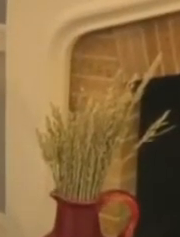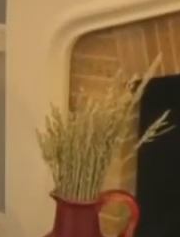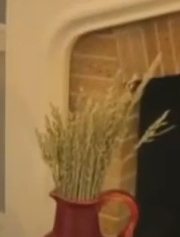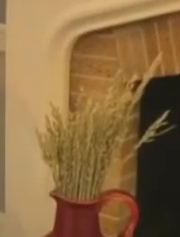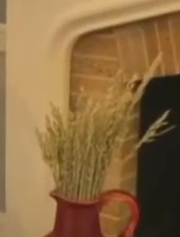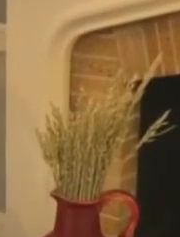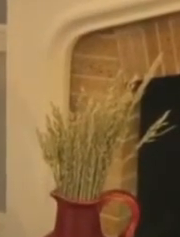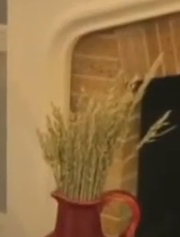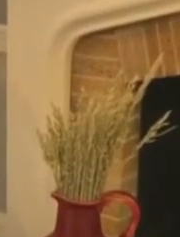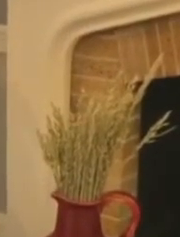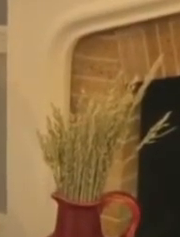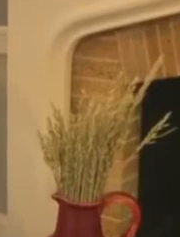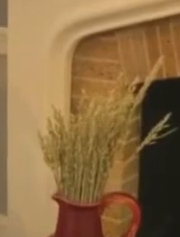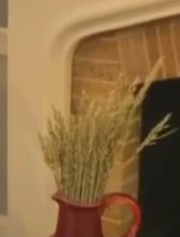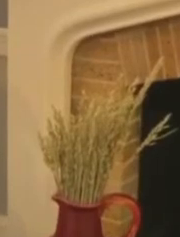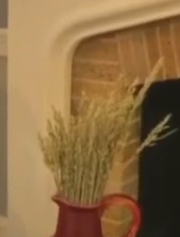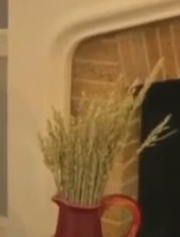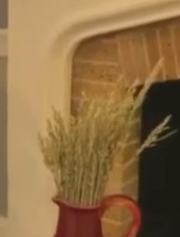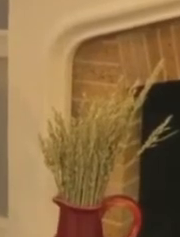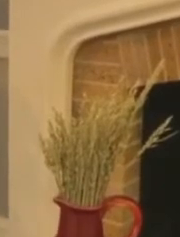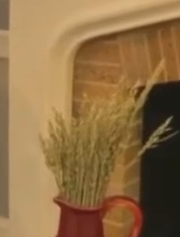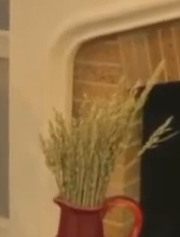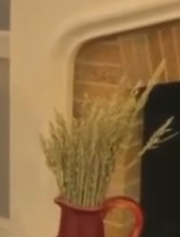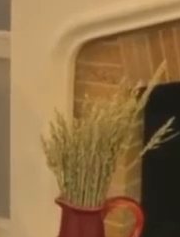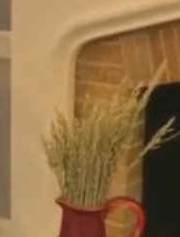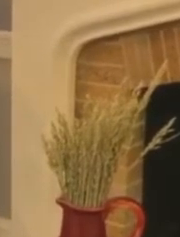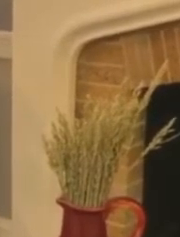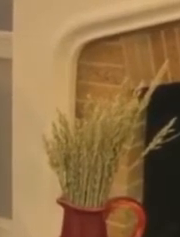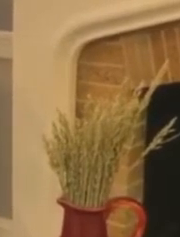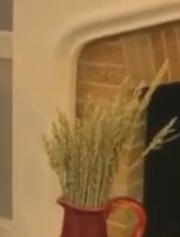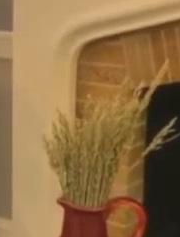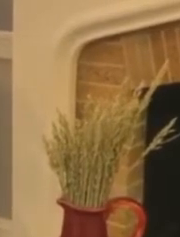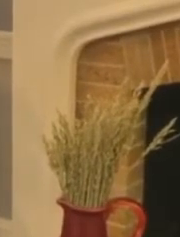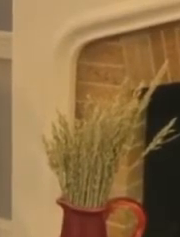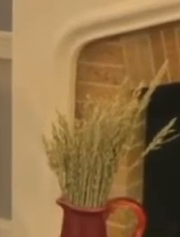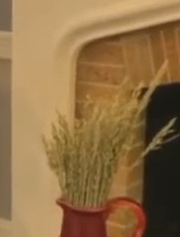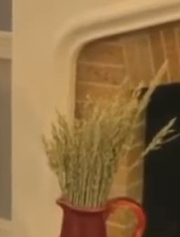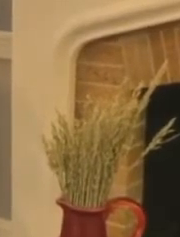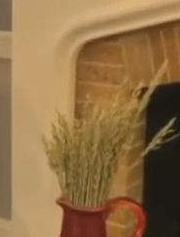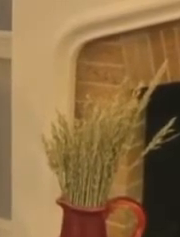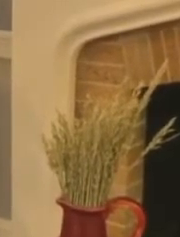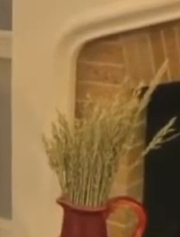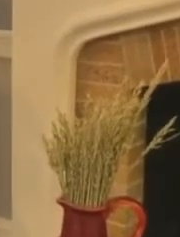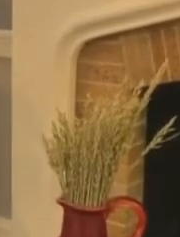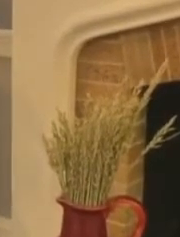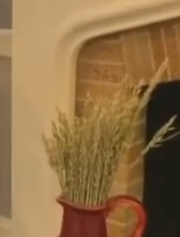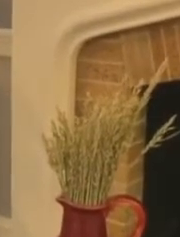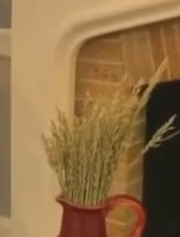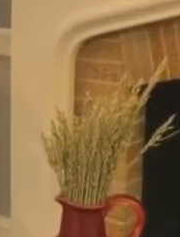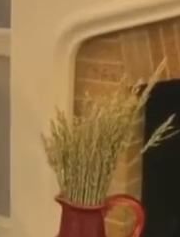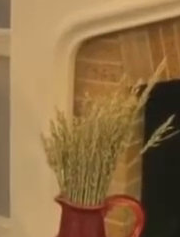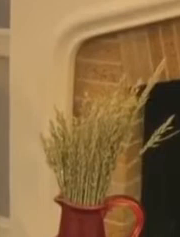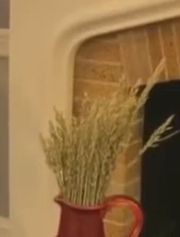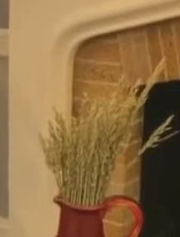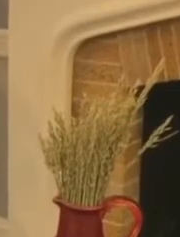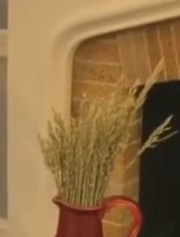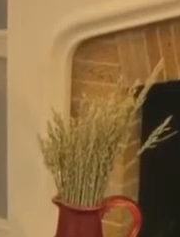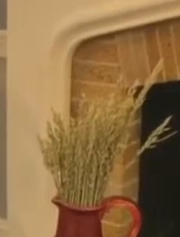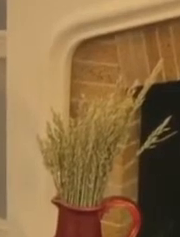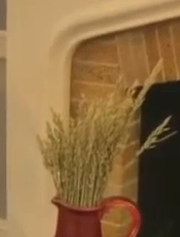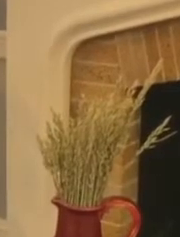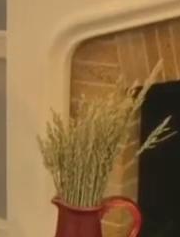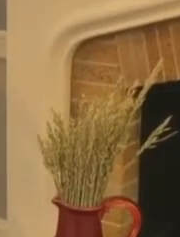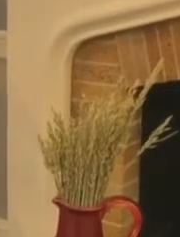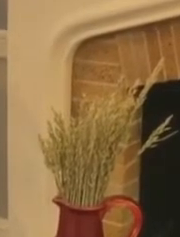God of all, as we move from Election Day to Veterans Day, we are made aware yet again of the blessings of